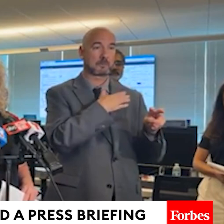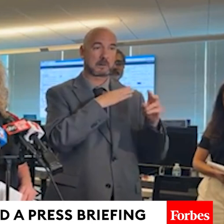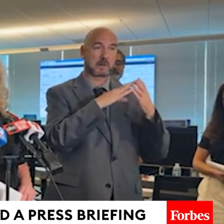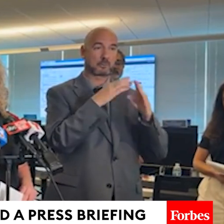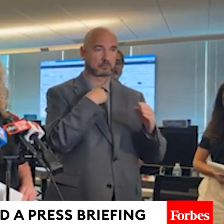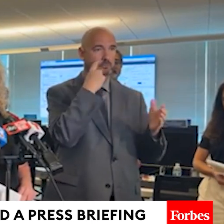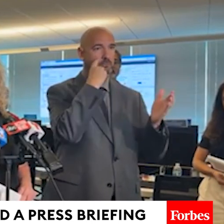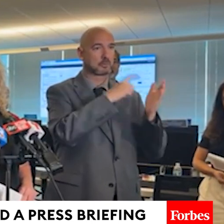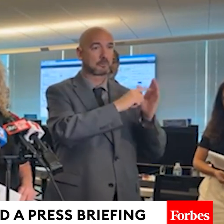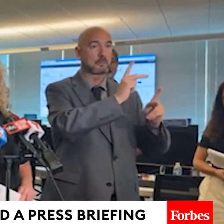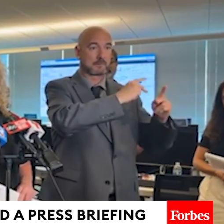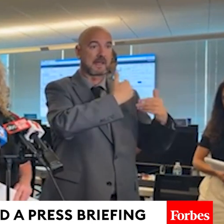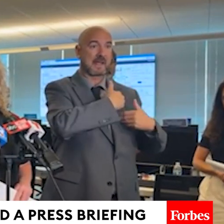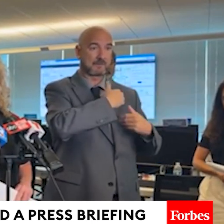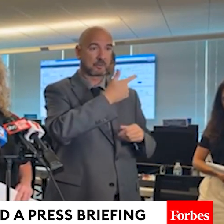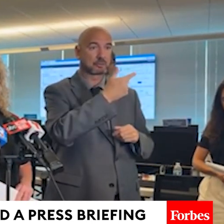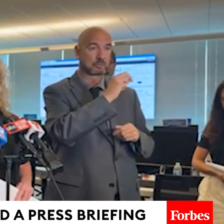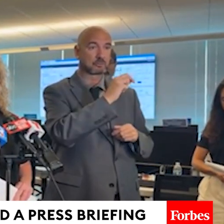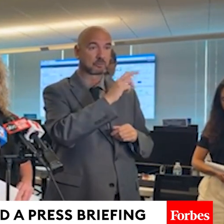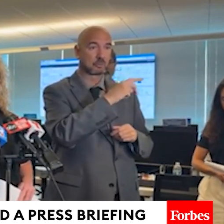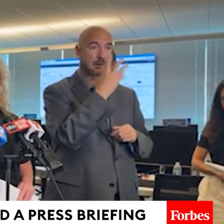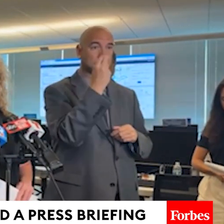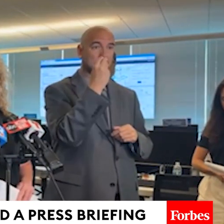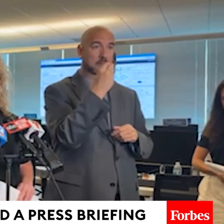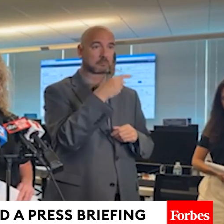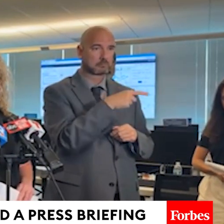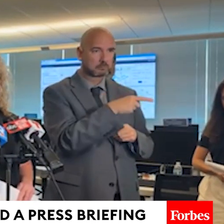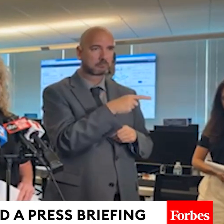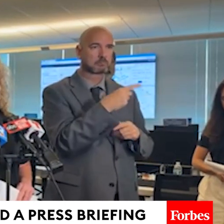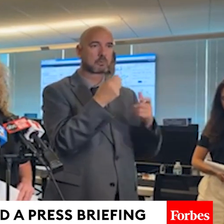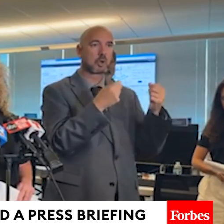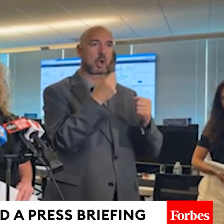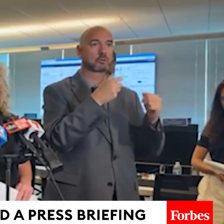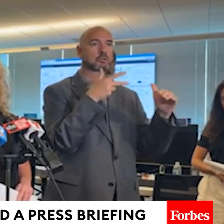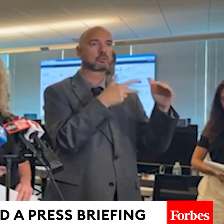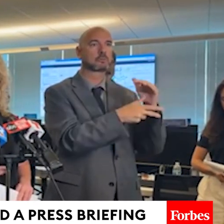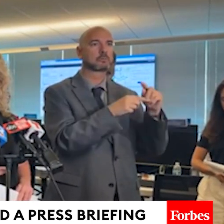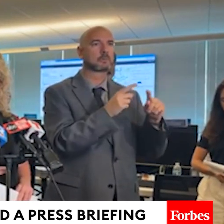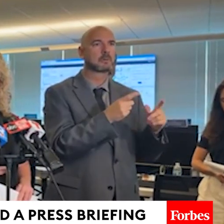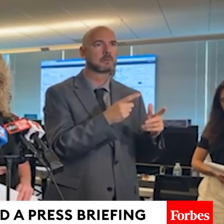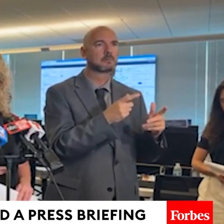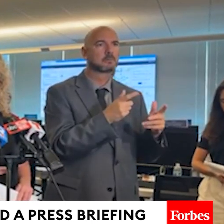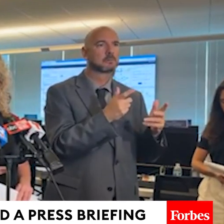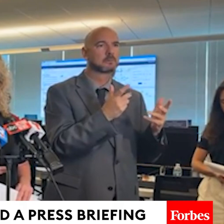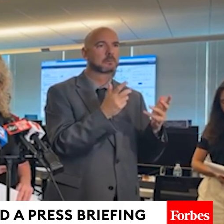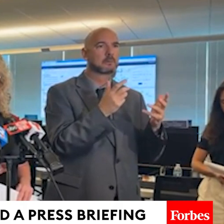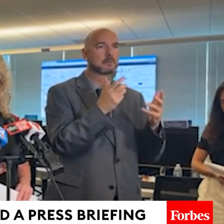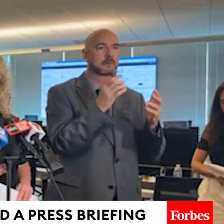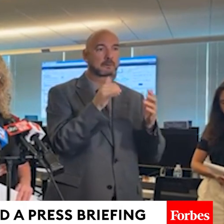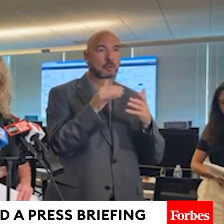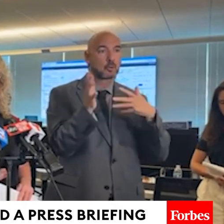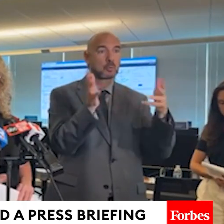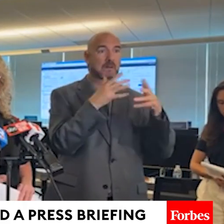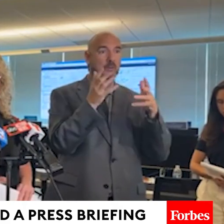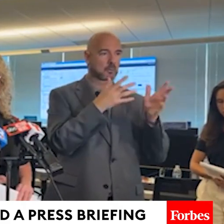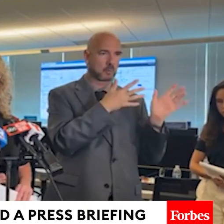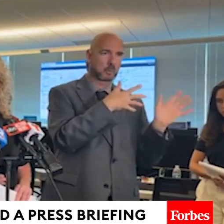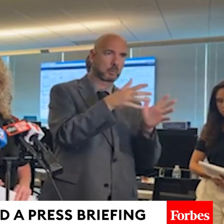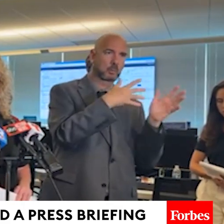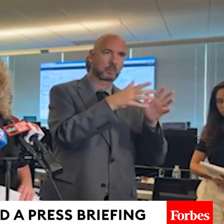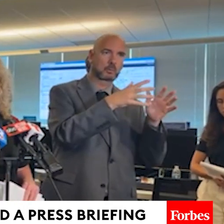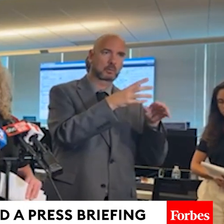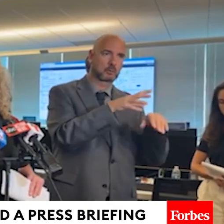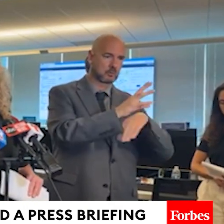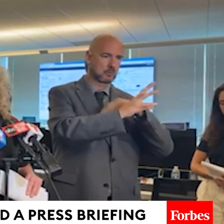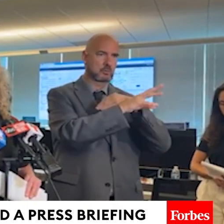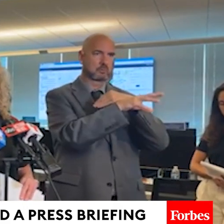people had generators outside their garage, but the wind was blowing towards the garage. So I want to make sure you